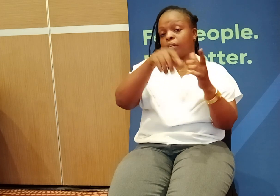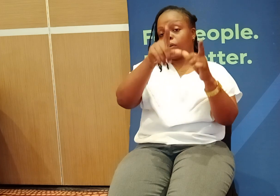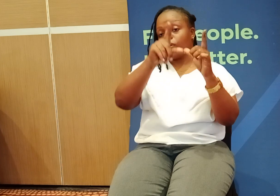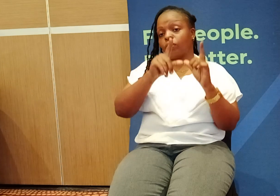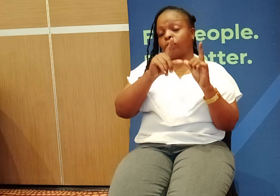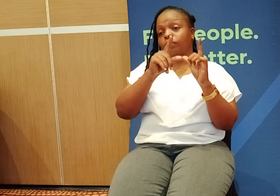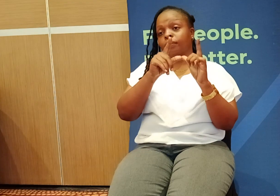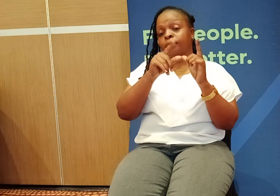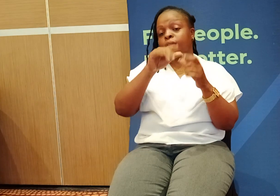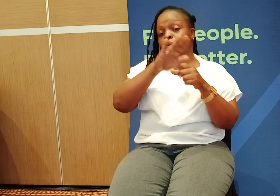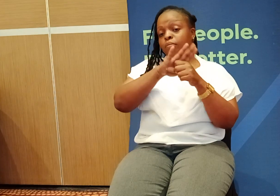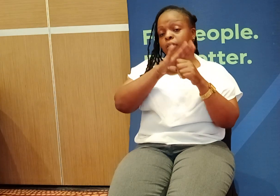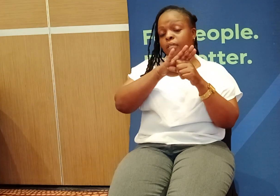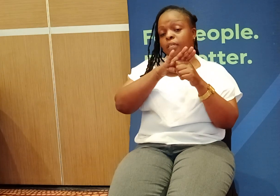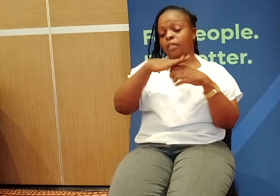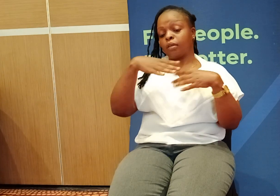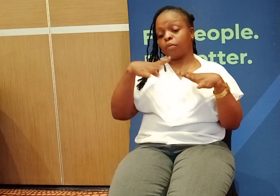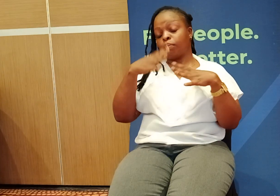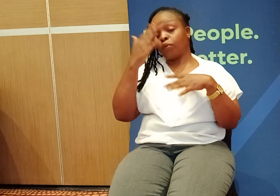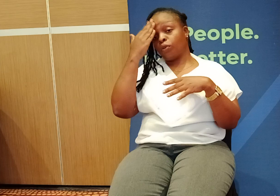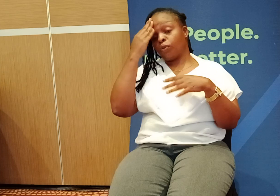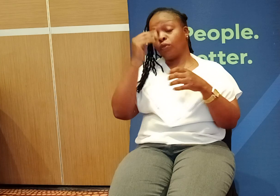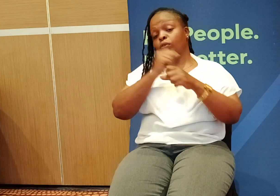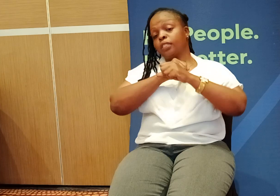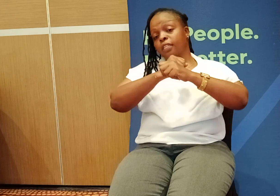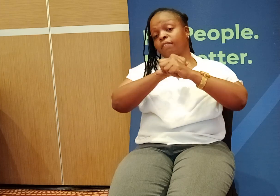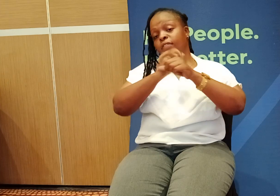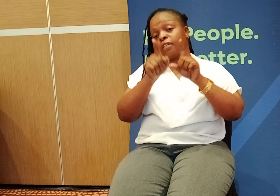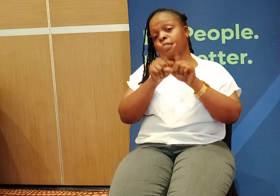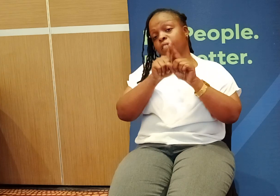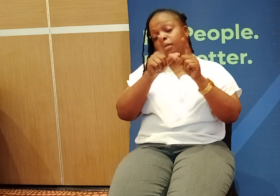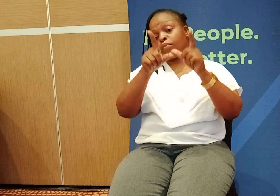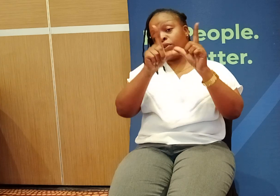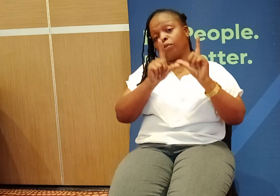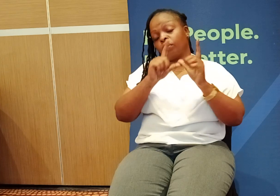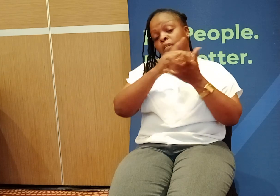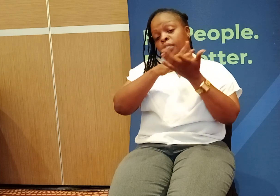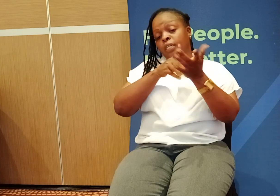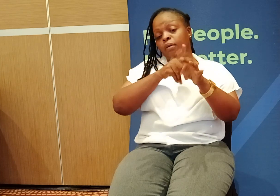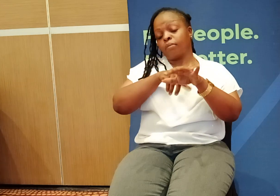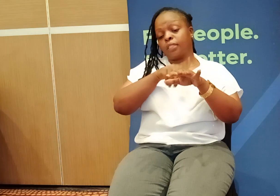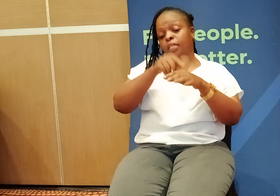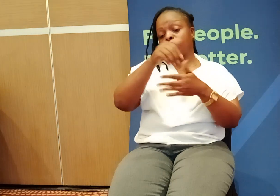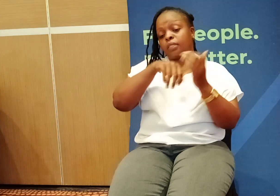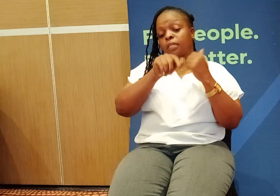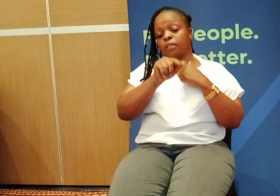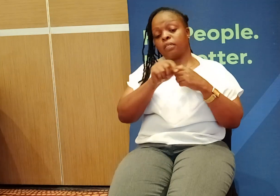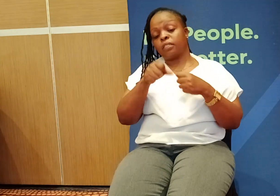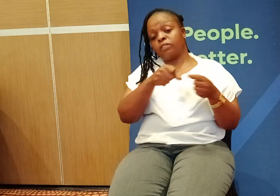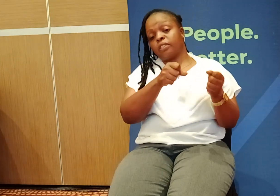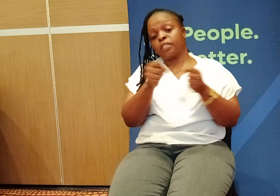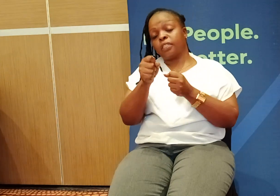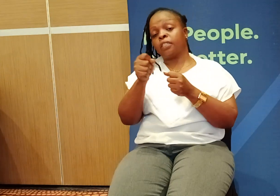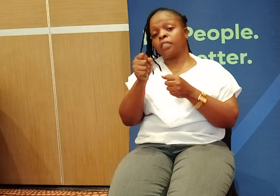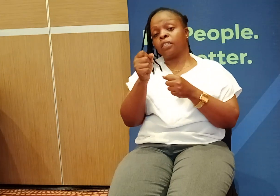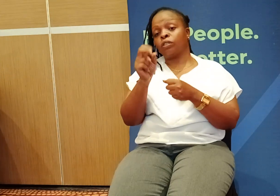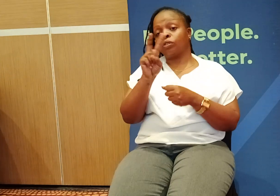Many people will know savings and loans. Sometime within this strategy of 2023, we decided